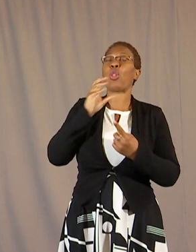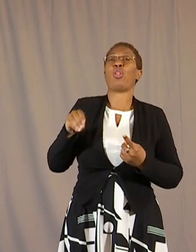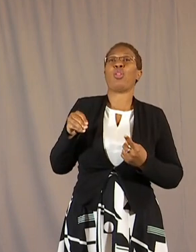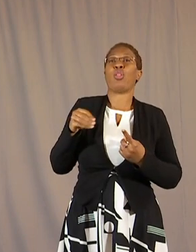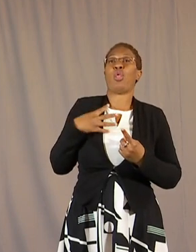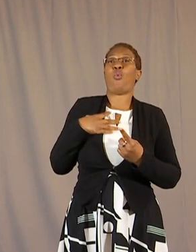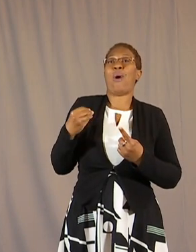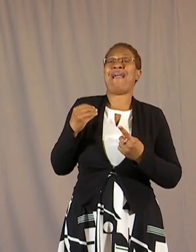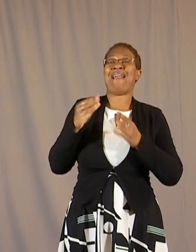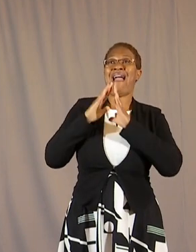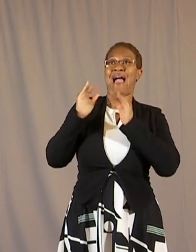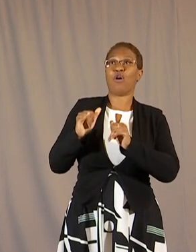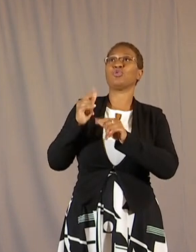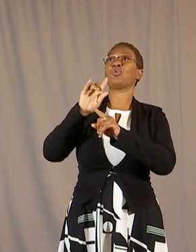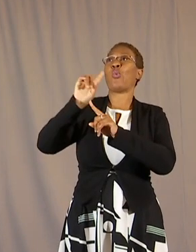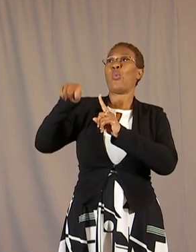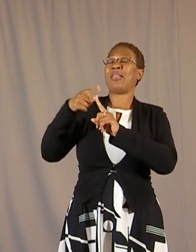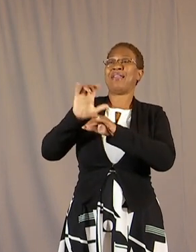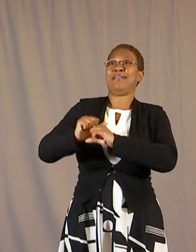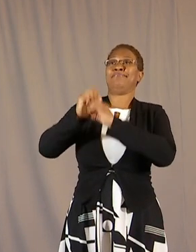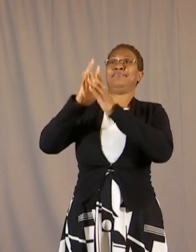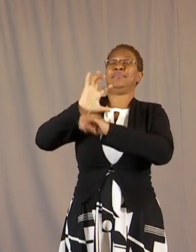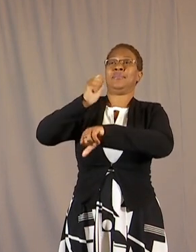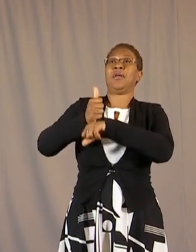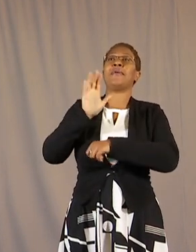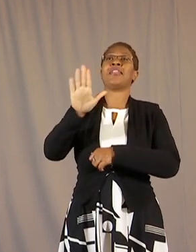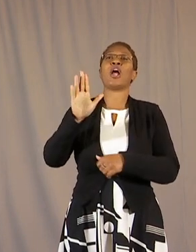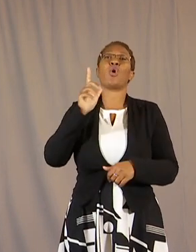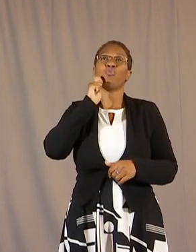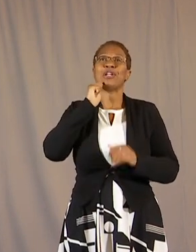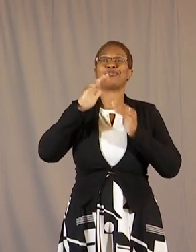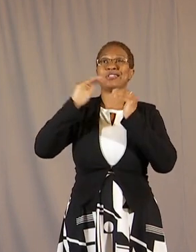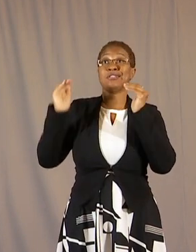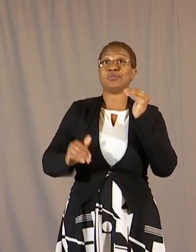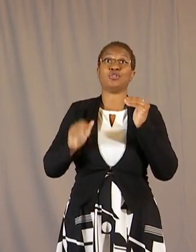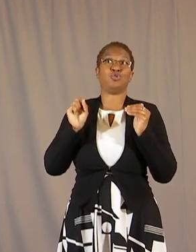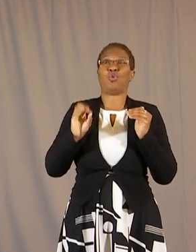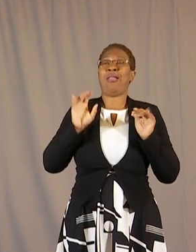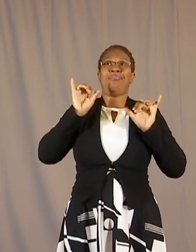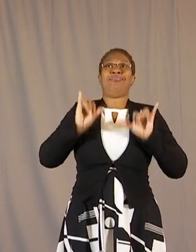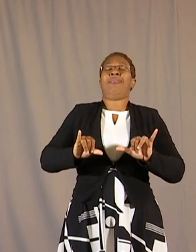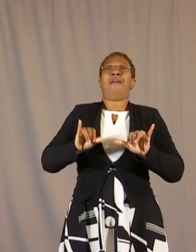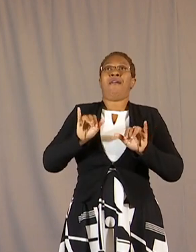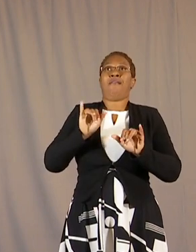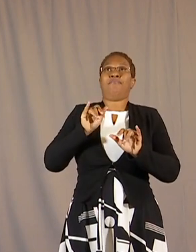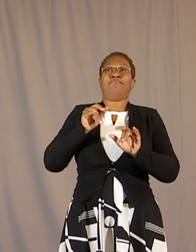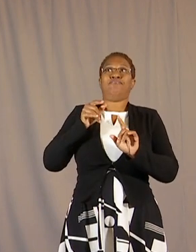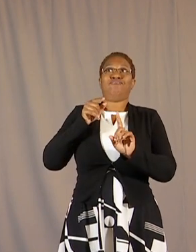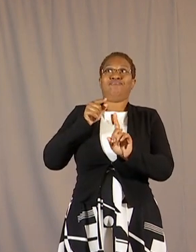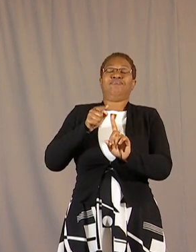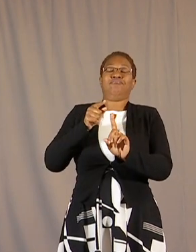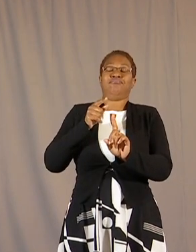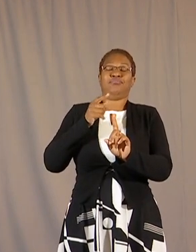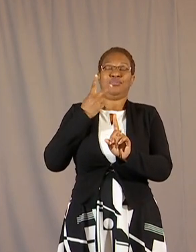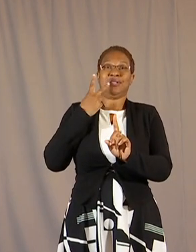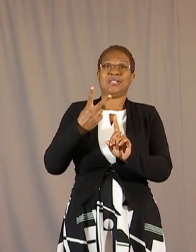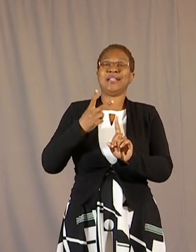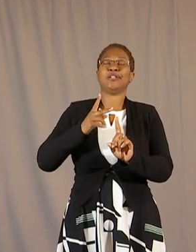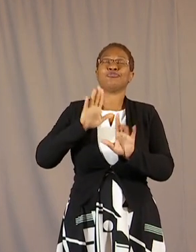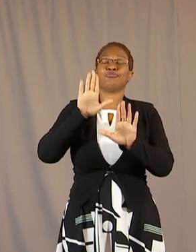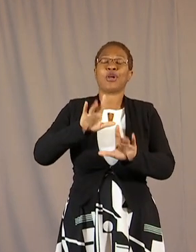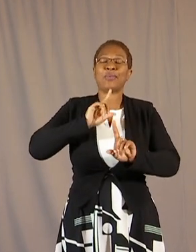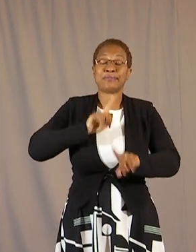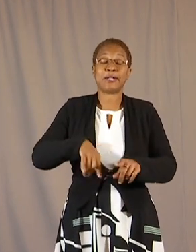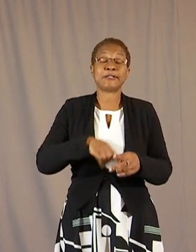own racial disparities task force. So that in and of itself, I think, was an excellent pioneering response. Some of the other